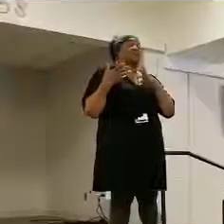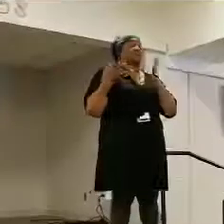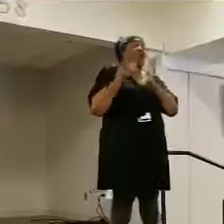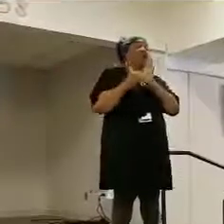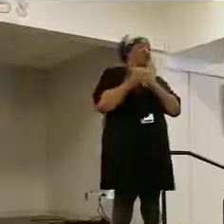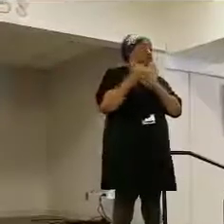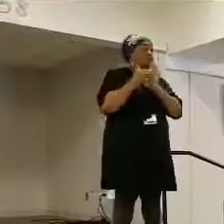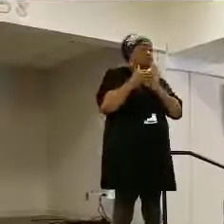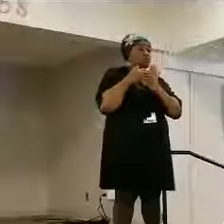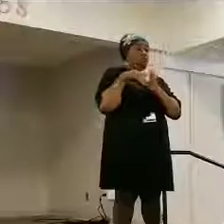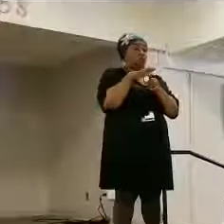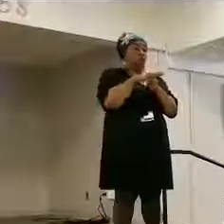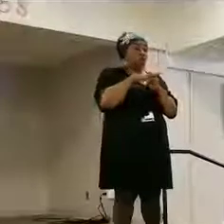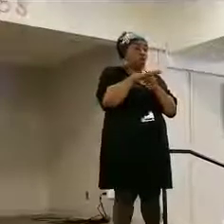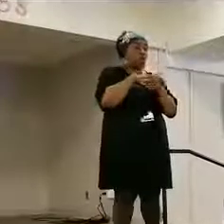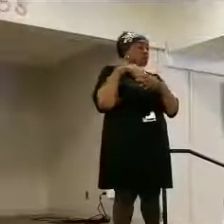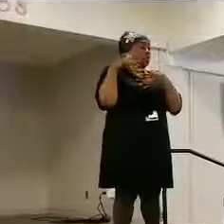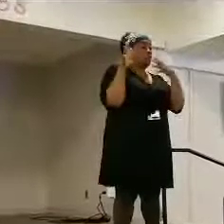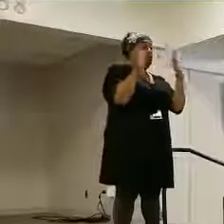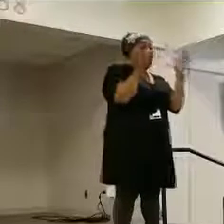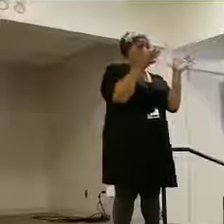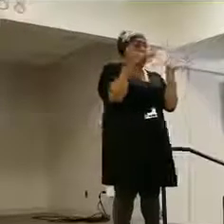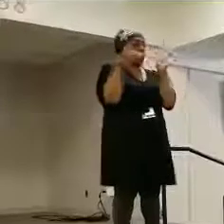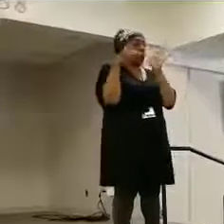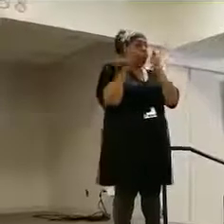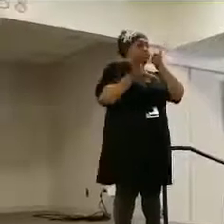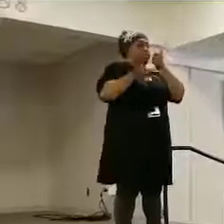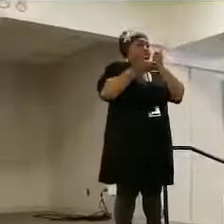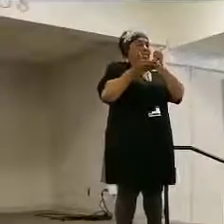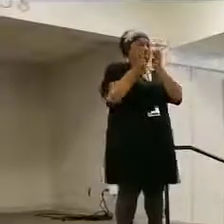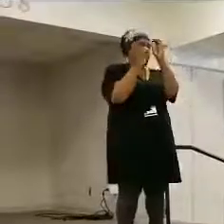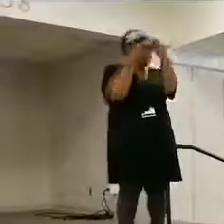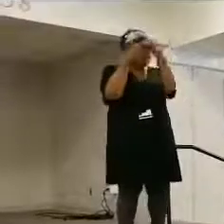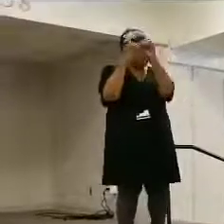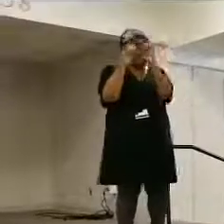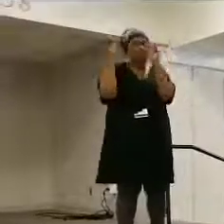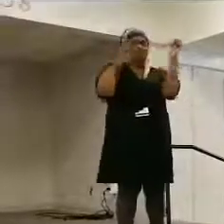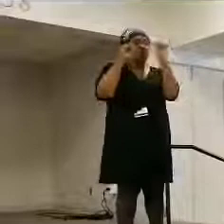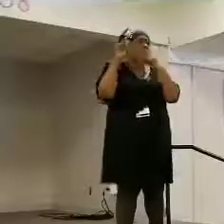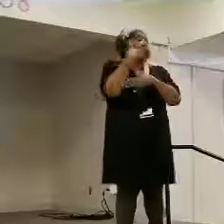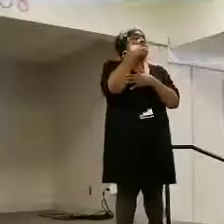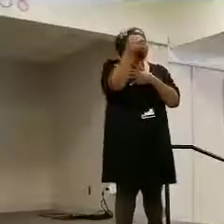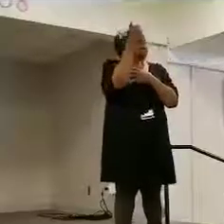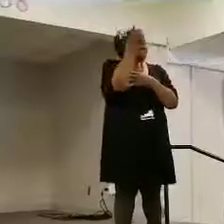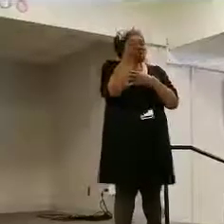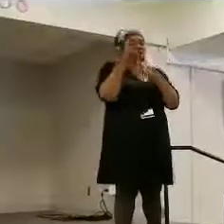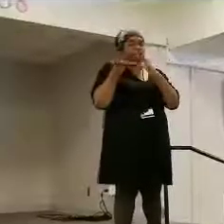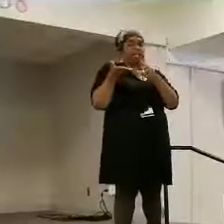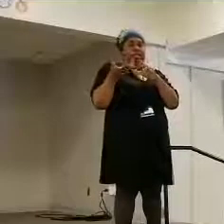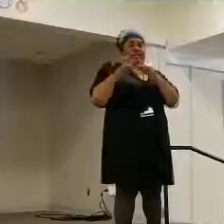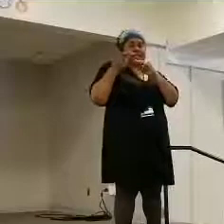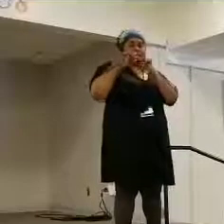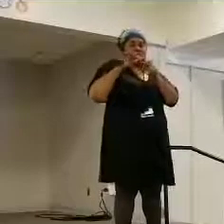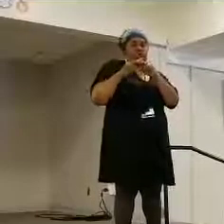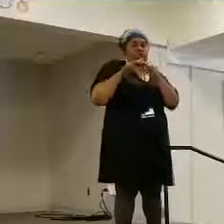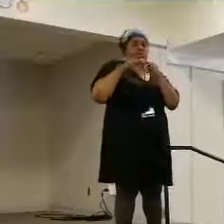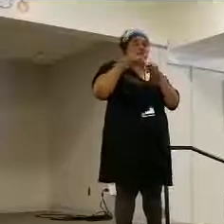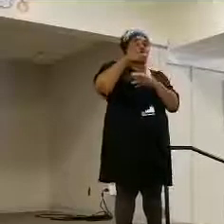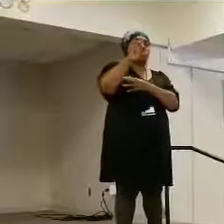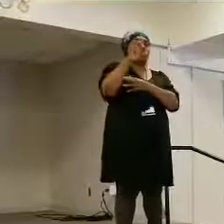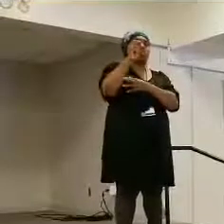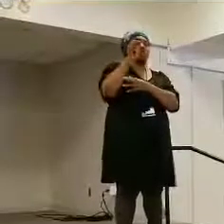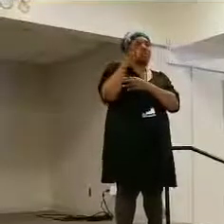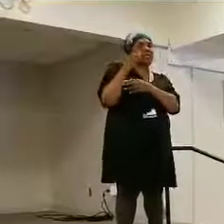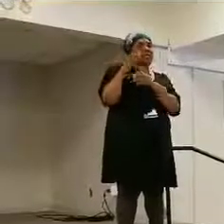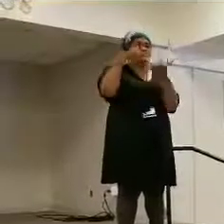Oftentimes, local winds will help to better organize the storm and increase the area of rotation. When this happens,